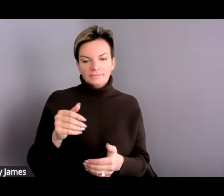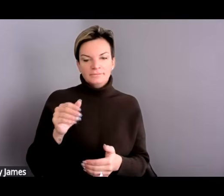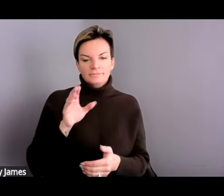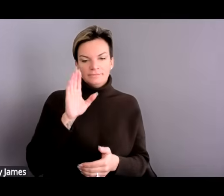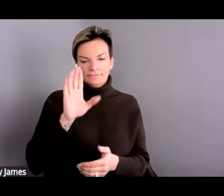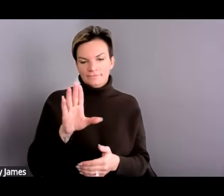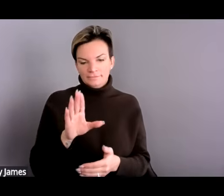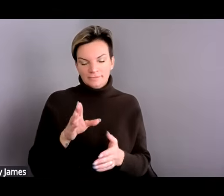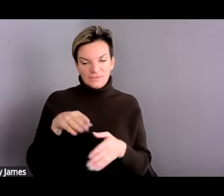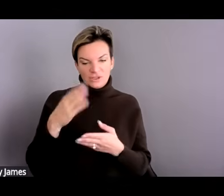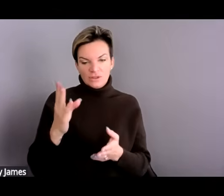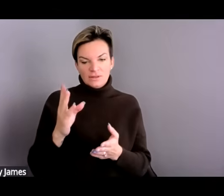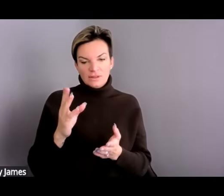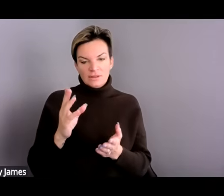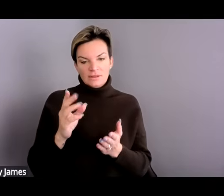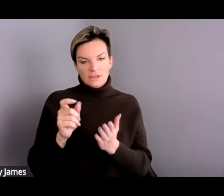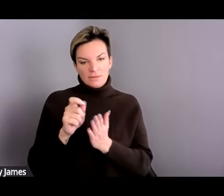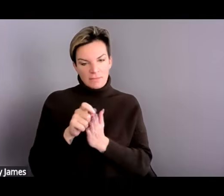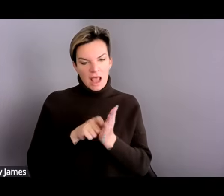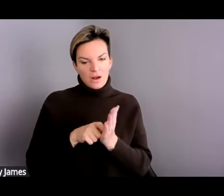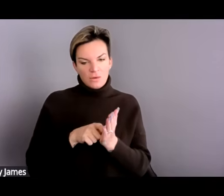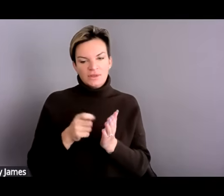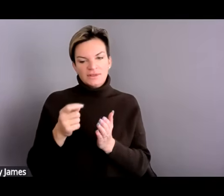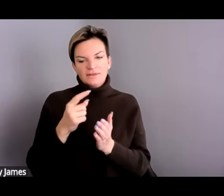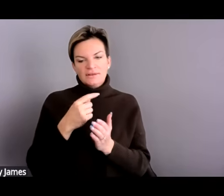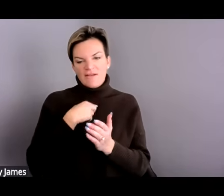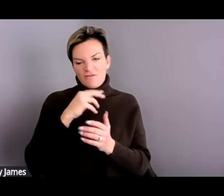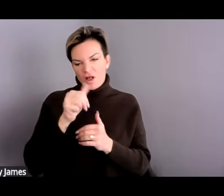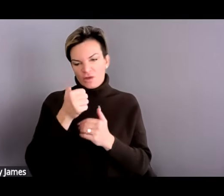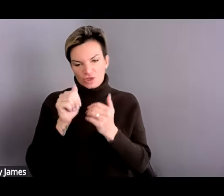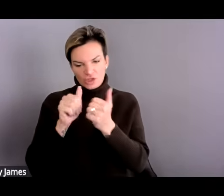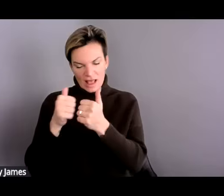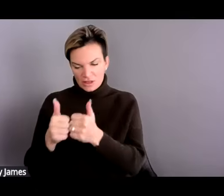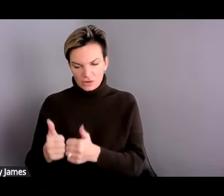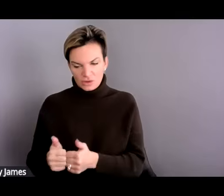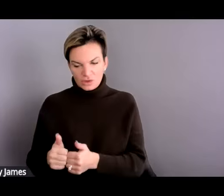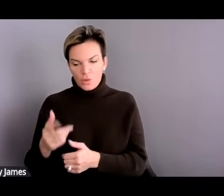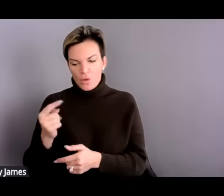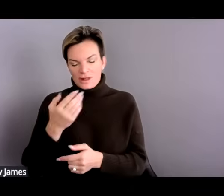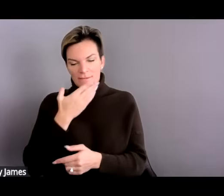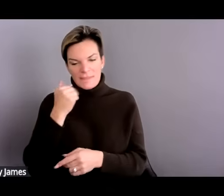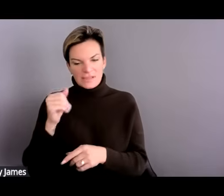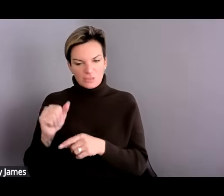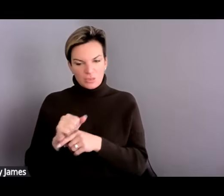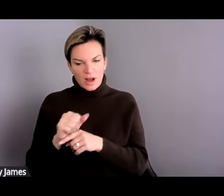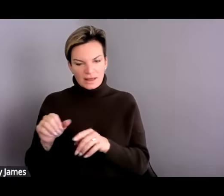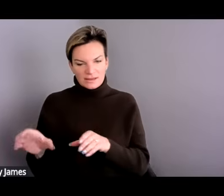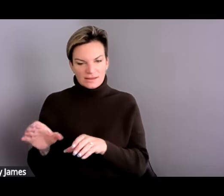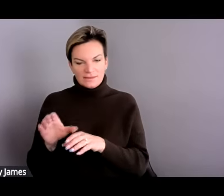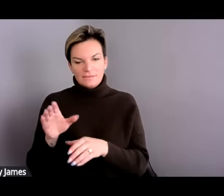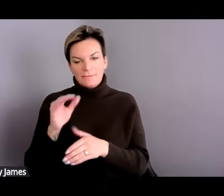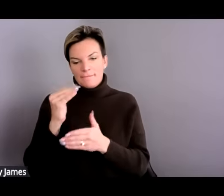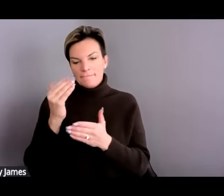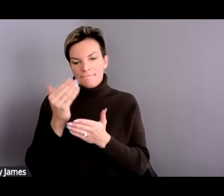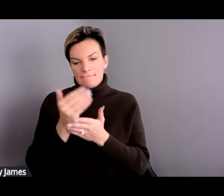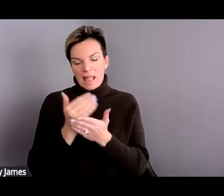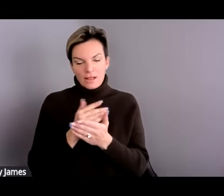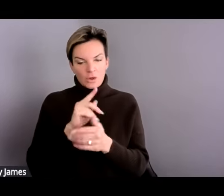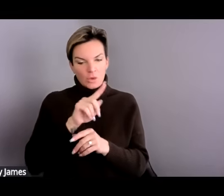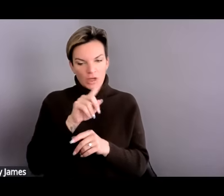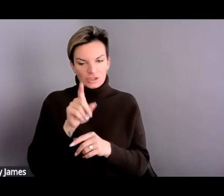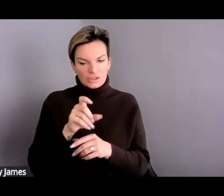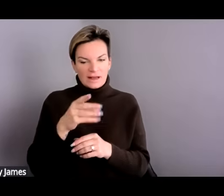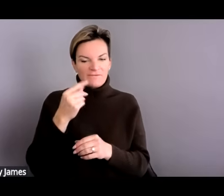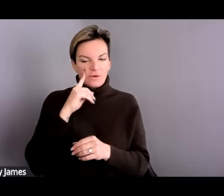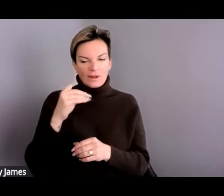manuals articulate other challenges and the best practices in there, both for ballot questions and for candidates. So it's all